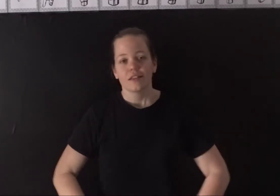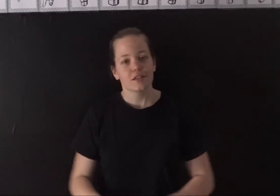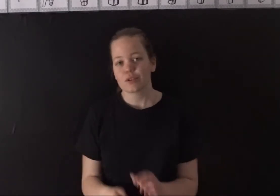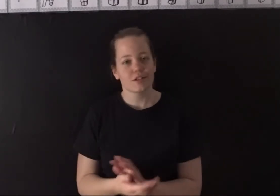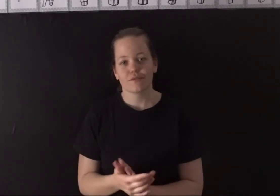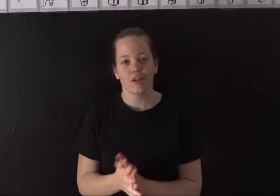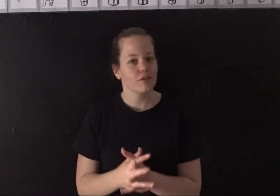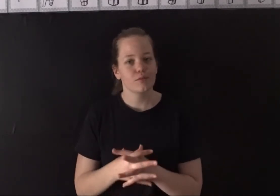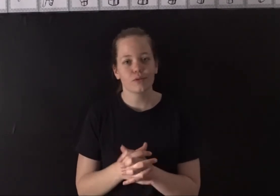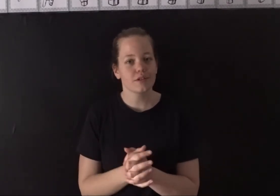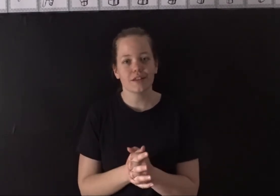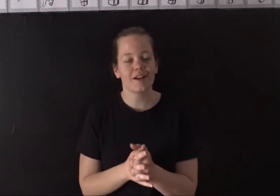one doesn't follow the rules either.